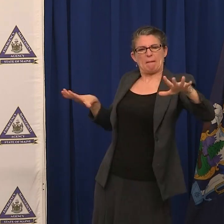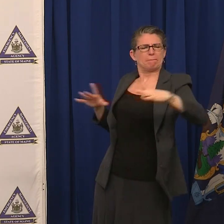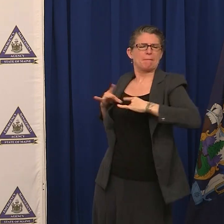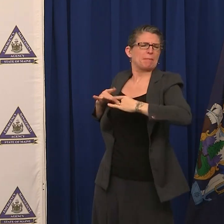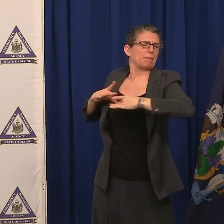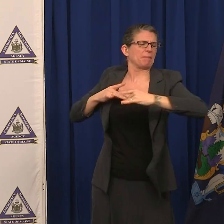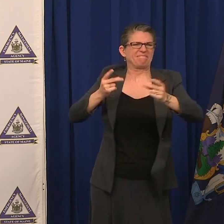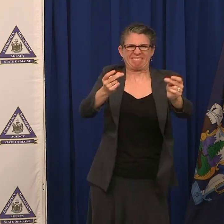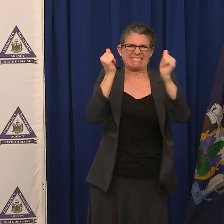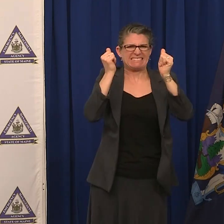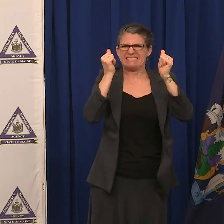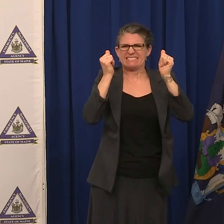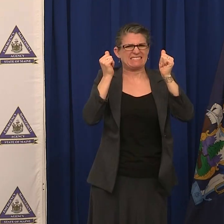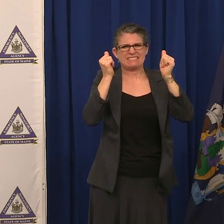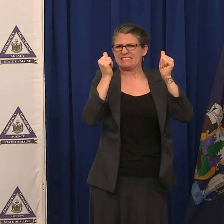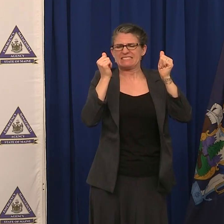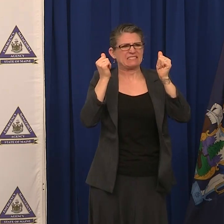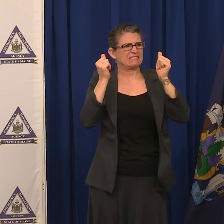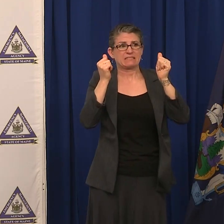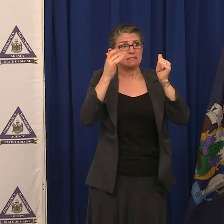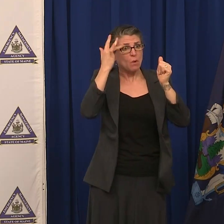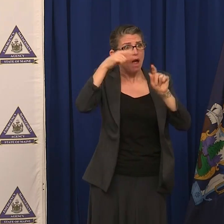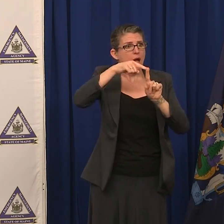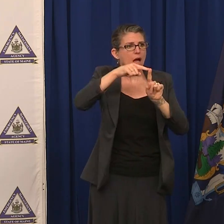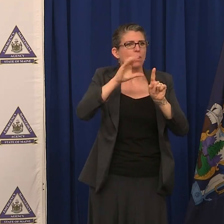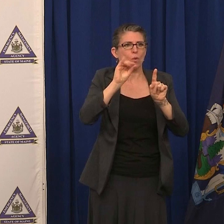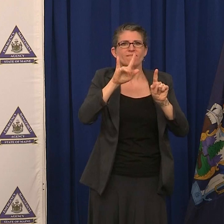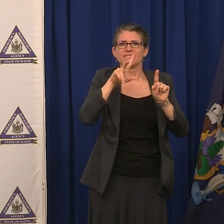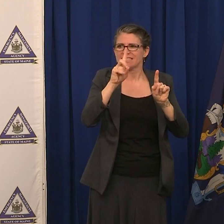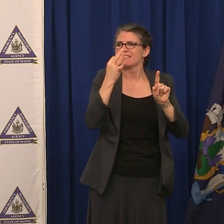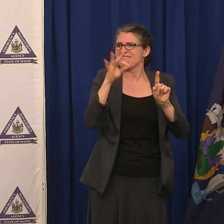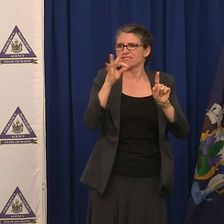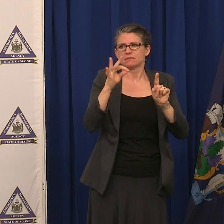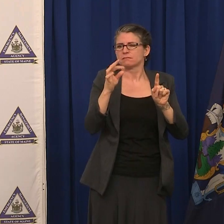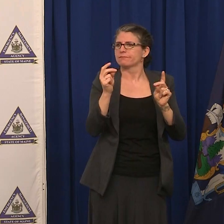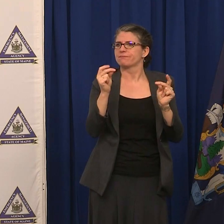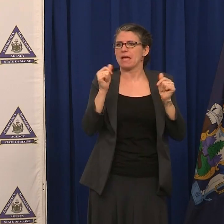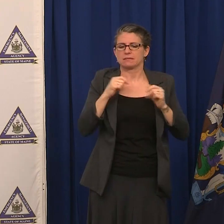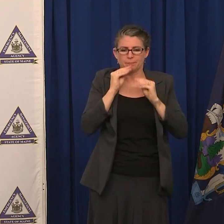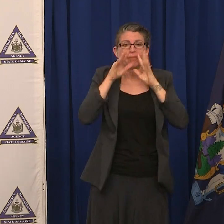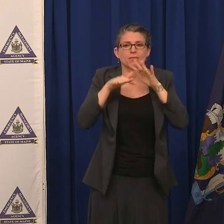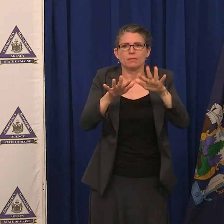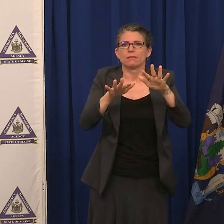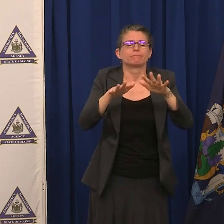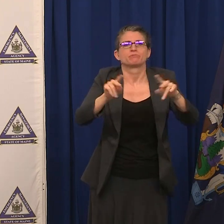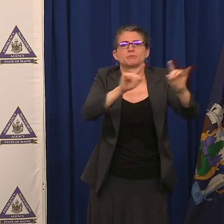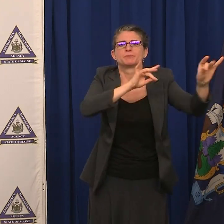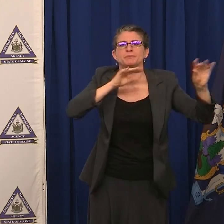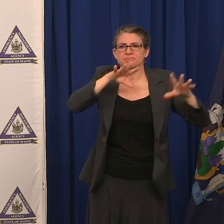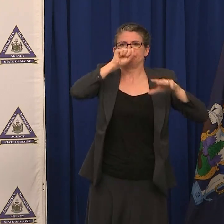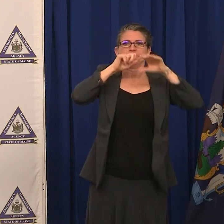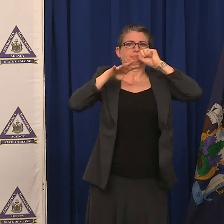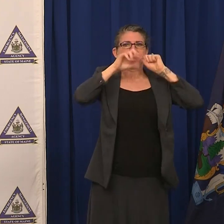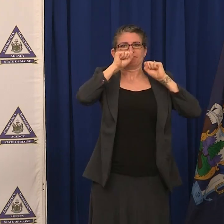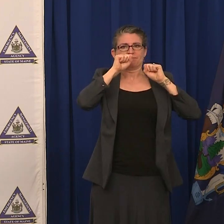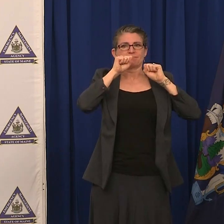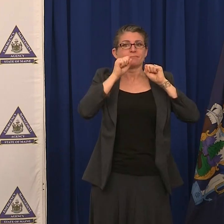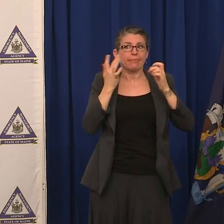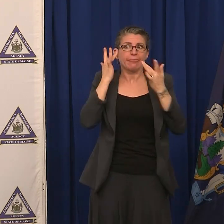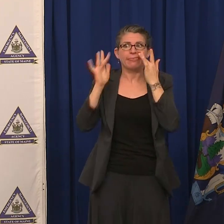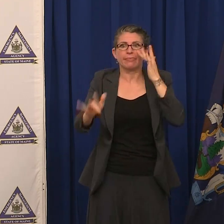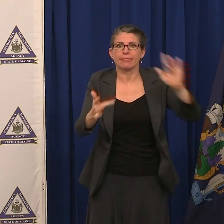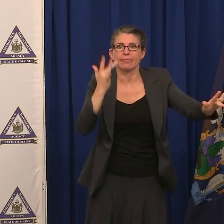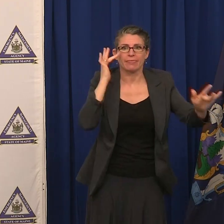For that reason, when Maine CDC learns of a case of COVID-19 in a resident or a member of one